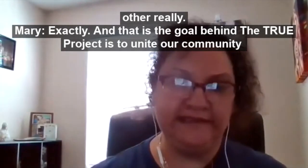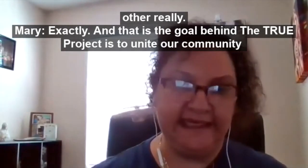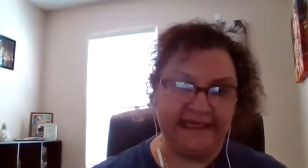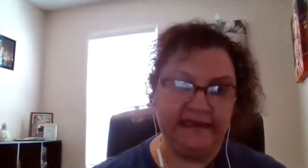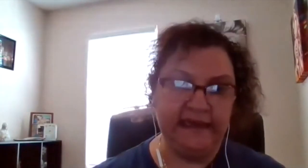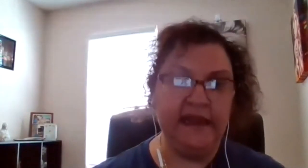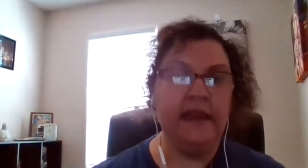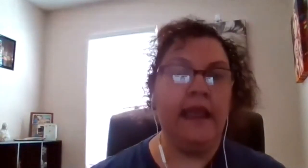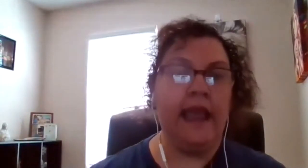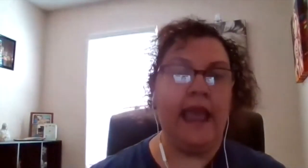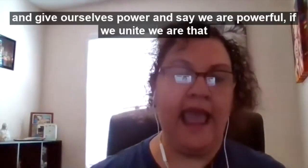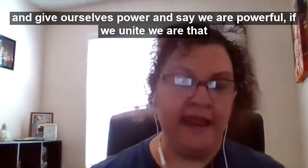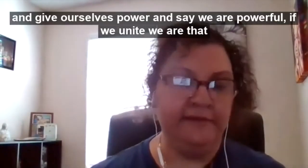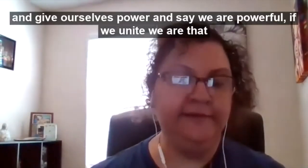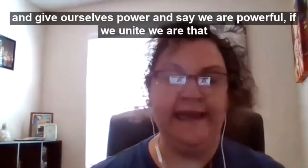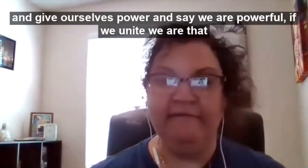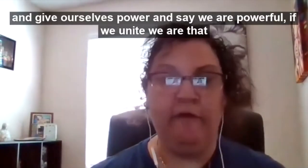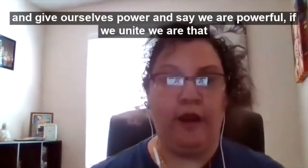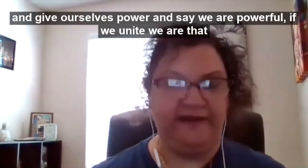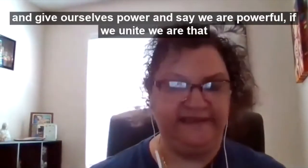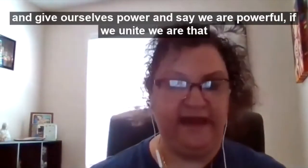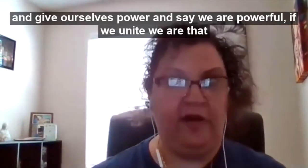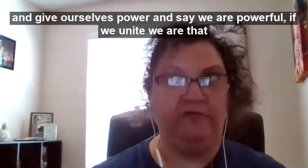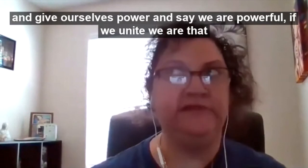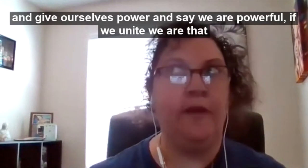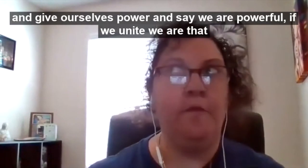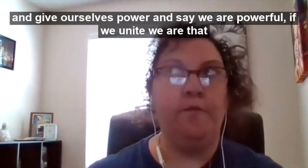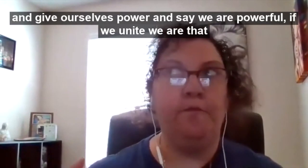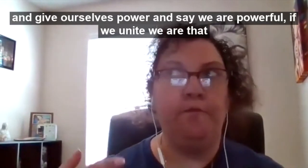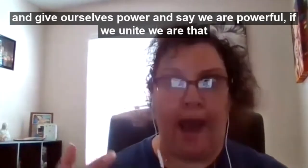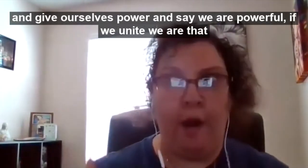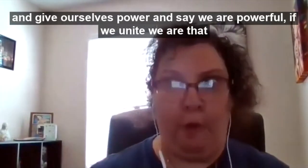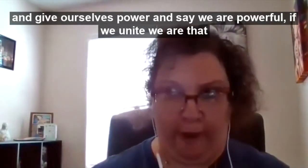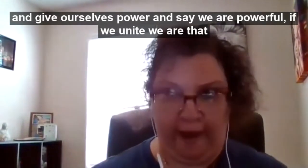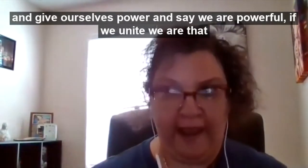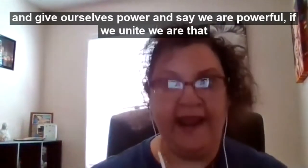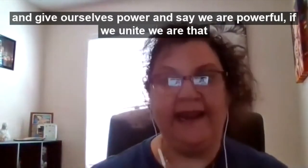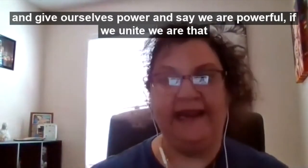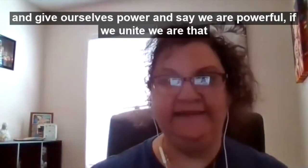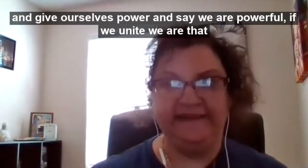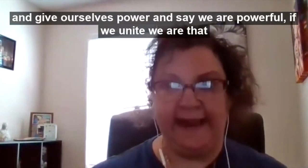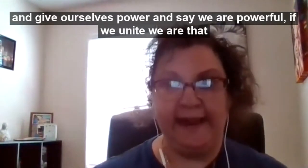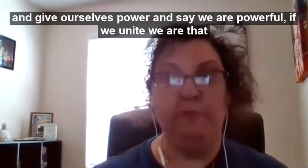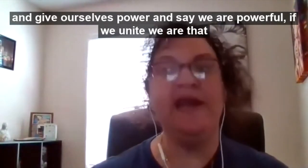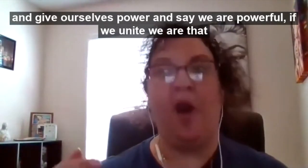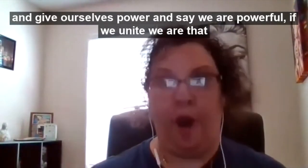community and give ourselves power and say we